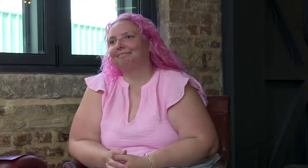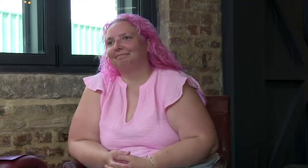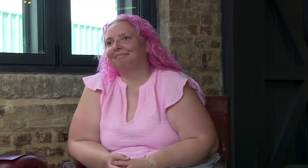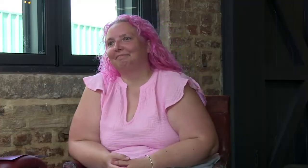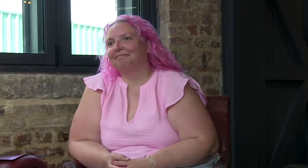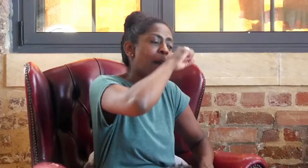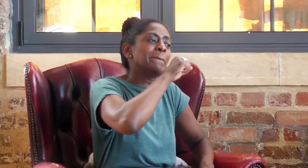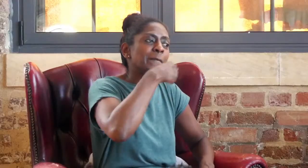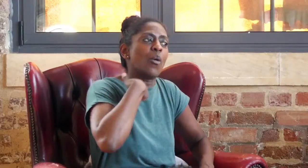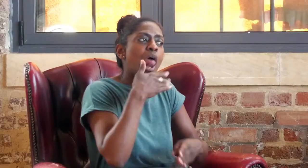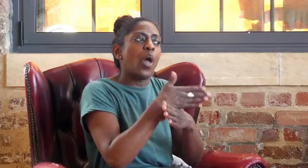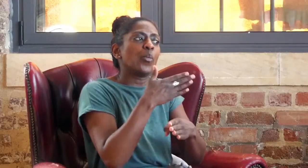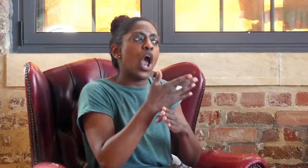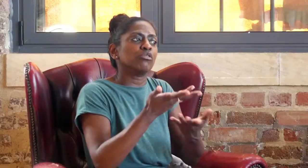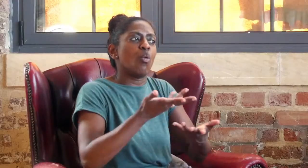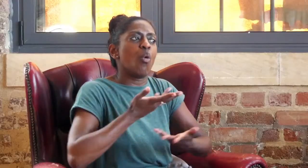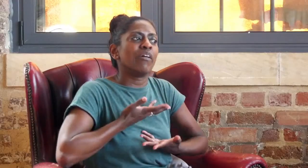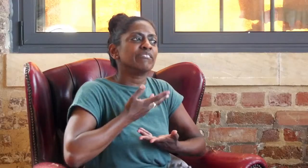with. So I remember